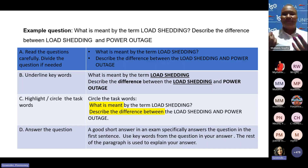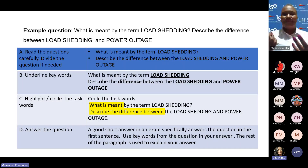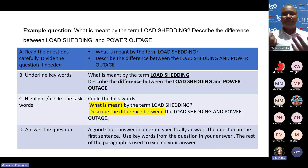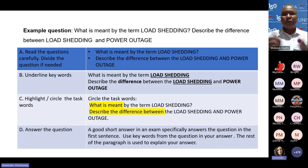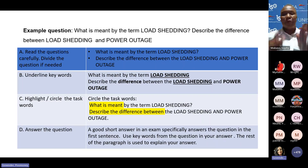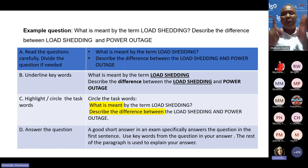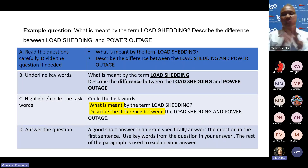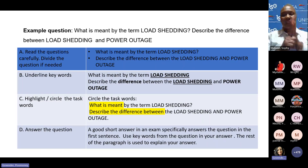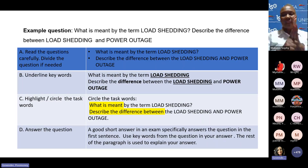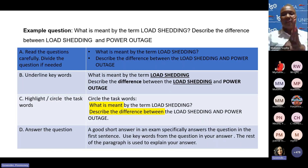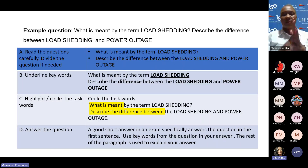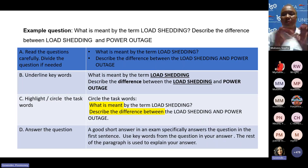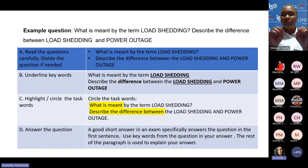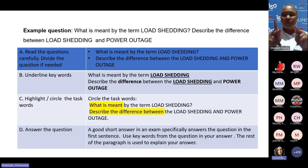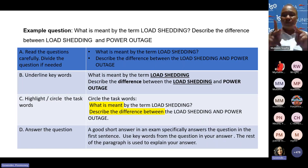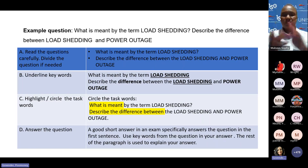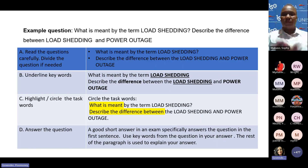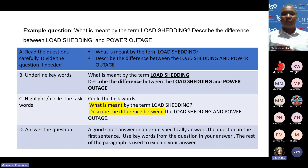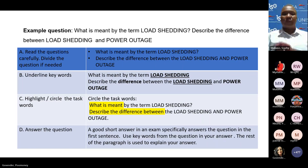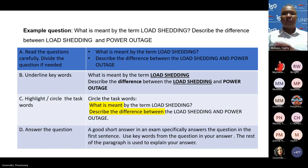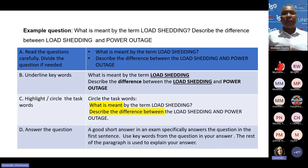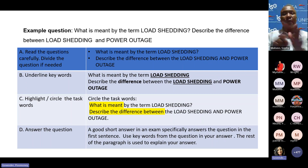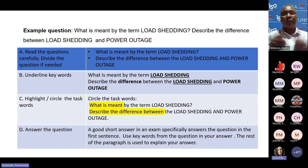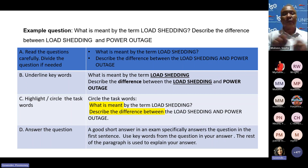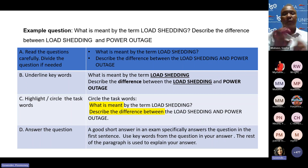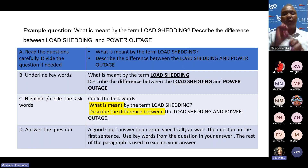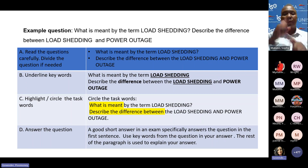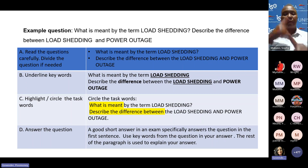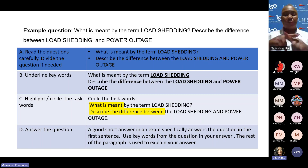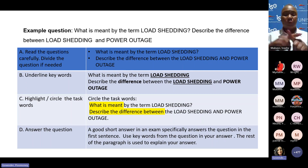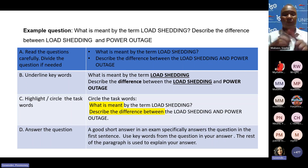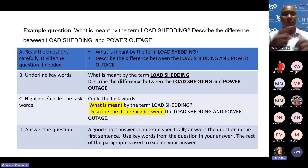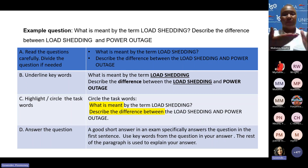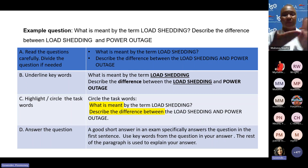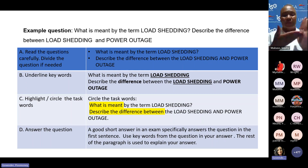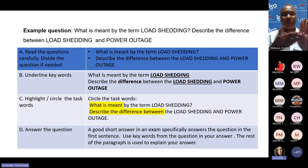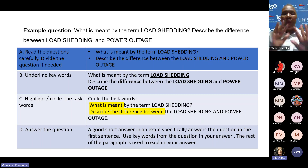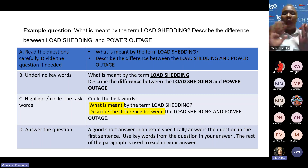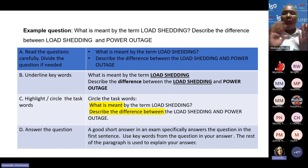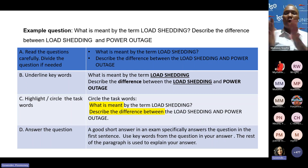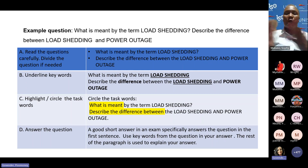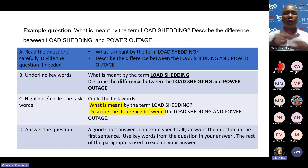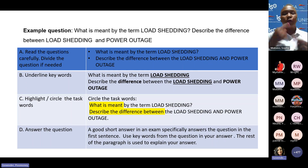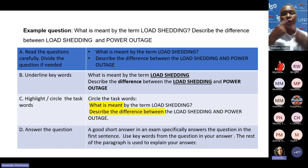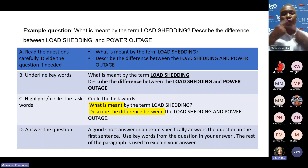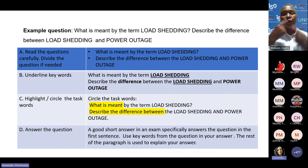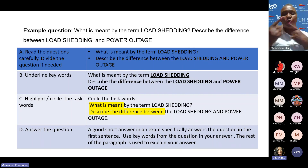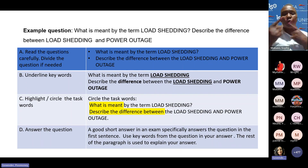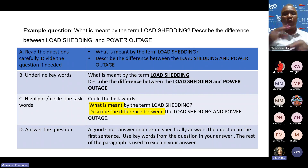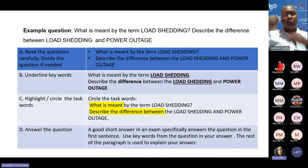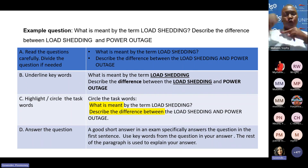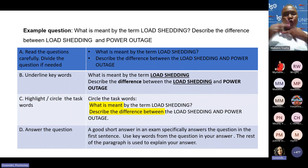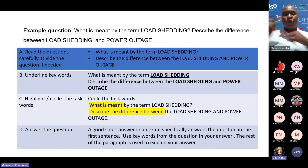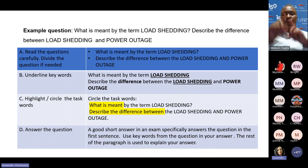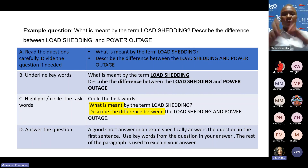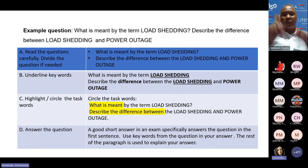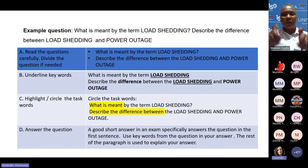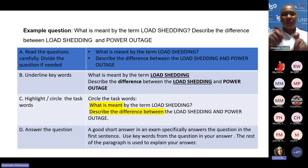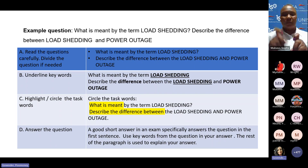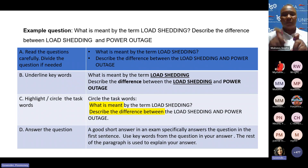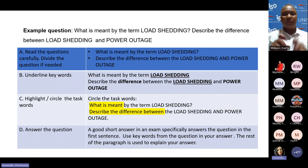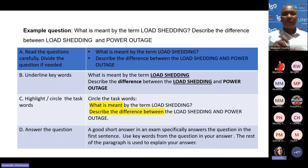legislation. Okay. Now here's an example of how you would answer a short question. What